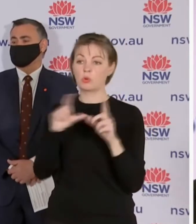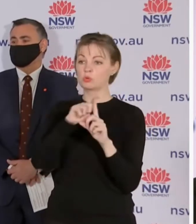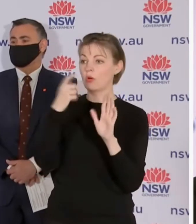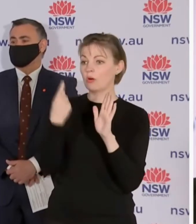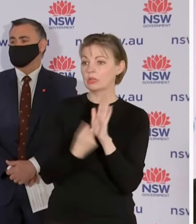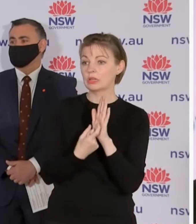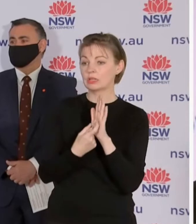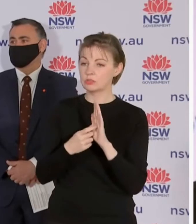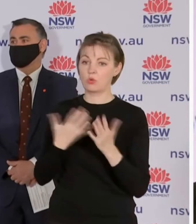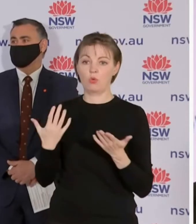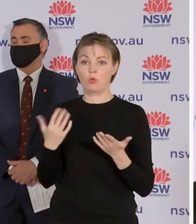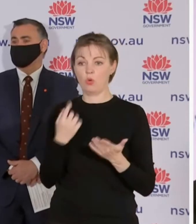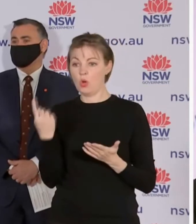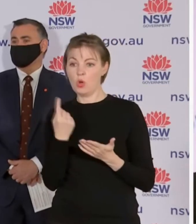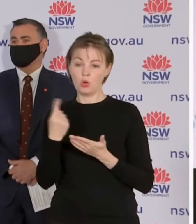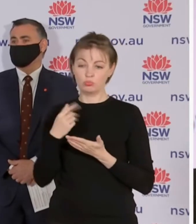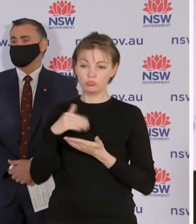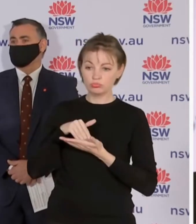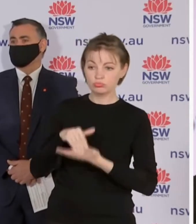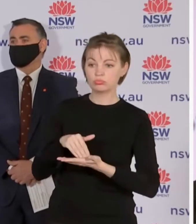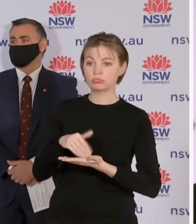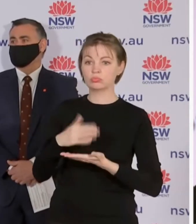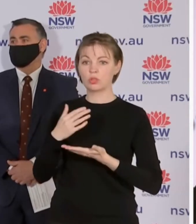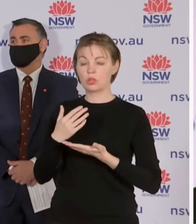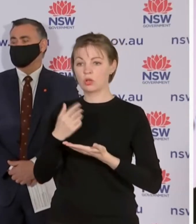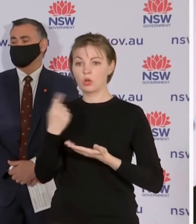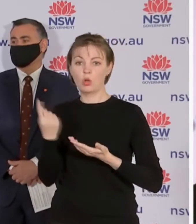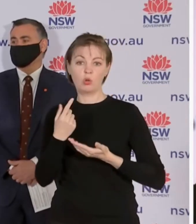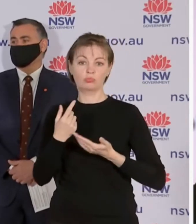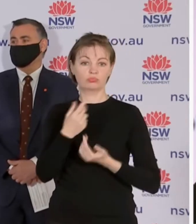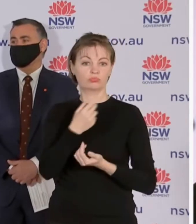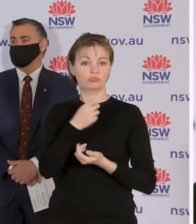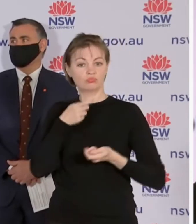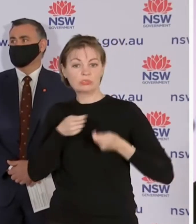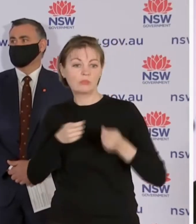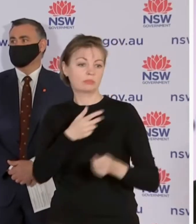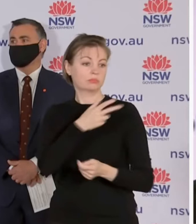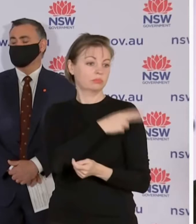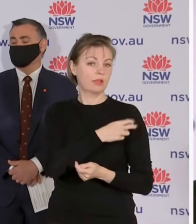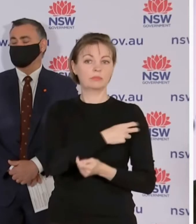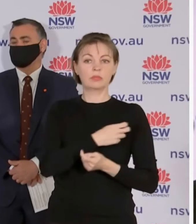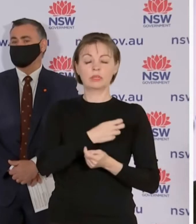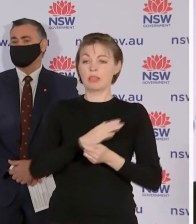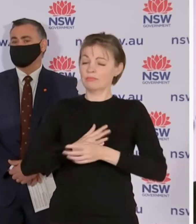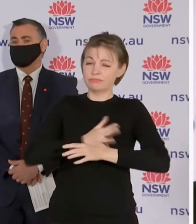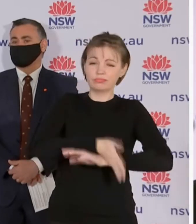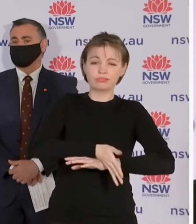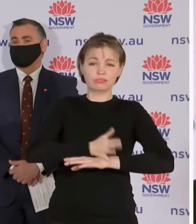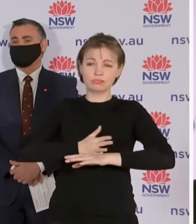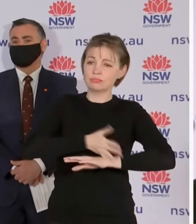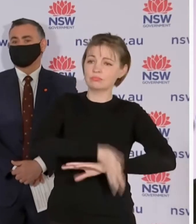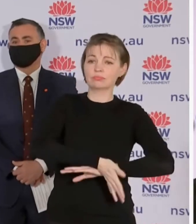the doctors, or the front patients serving administrative staff. They're all working their backsides off, putting it